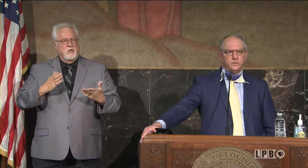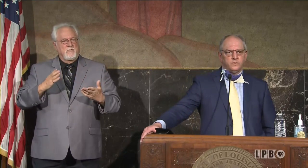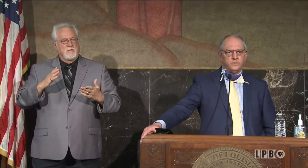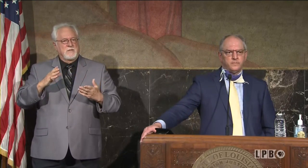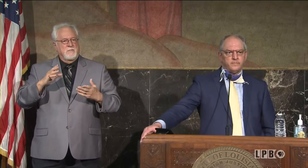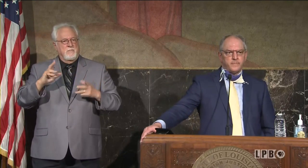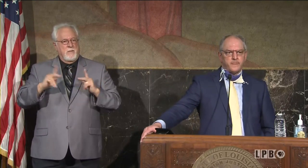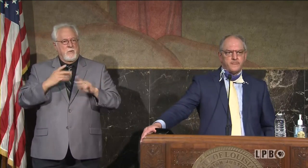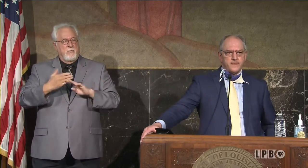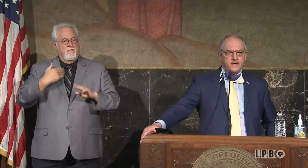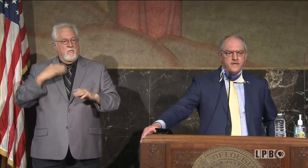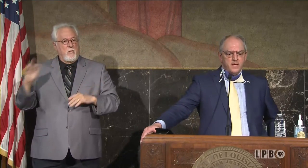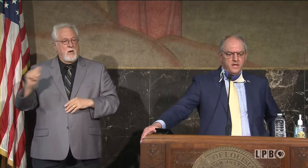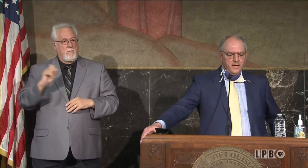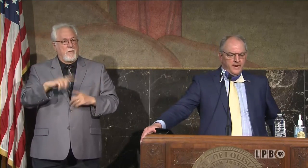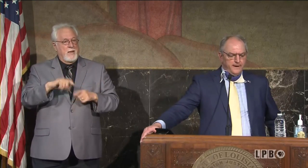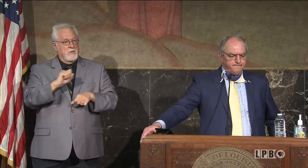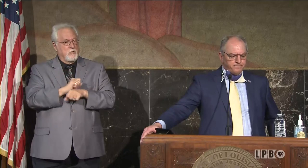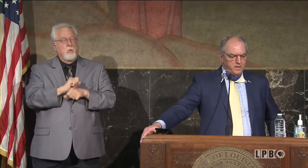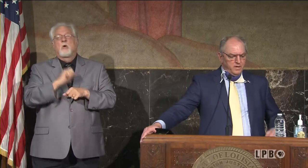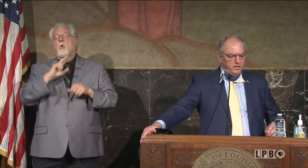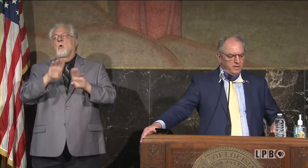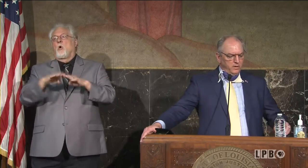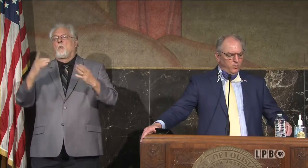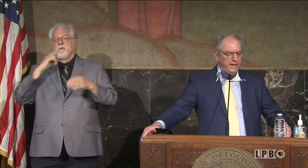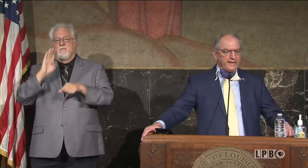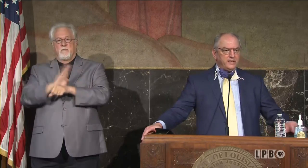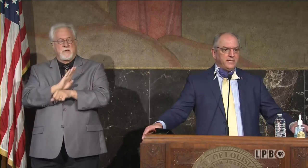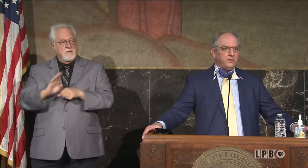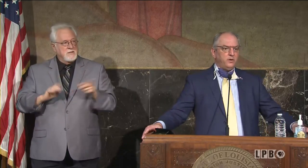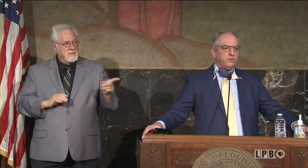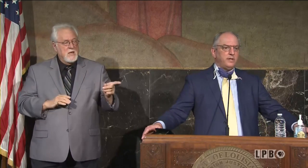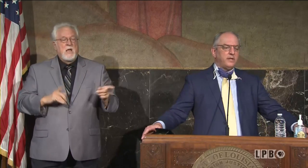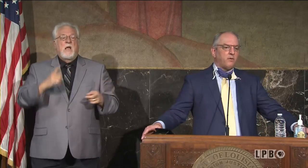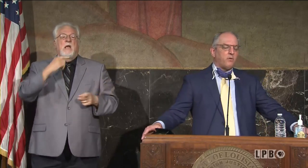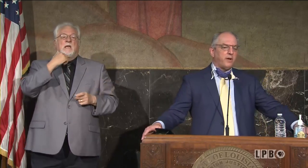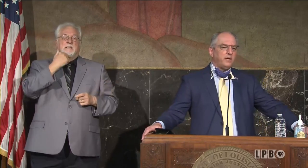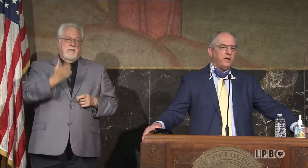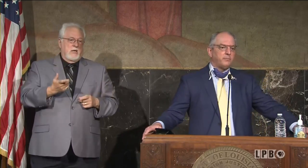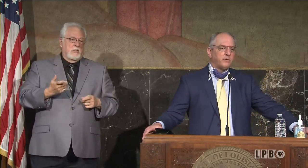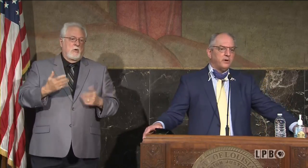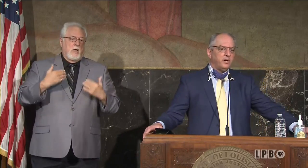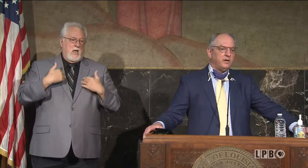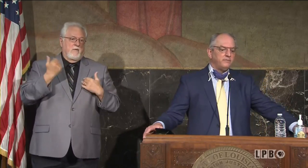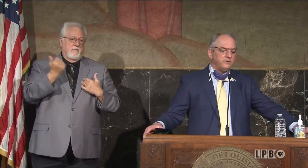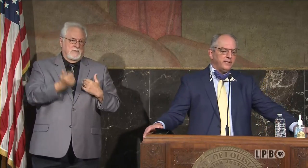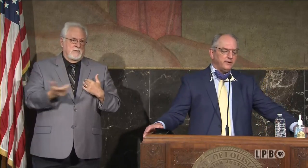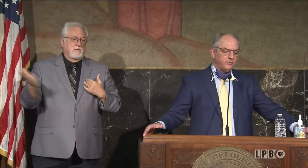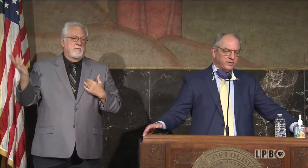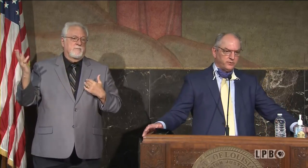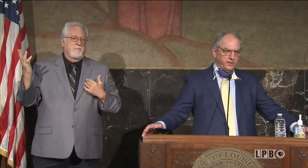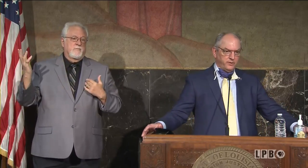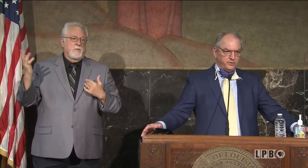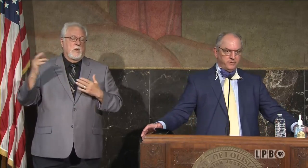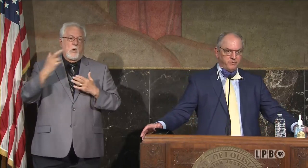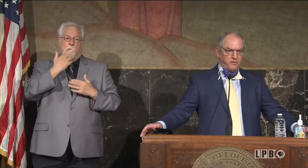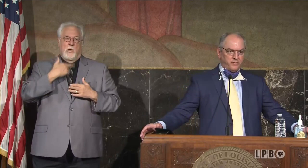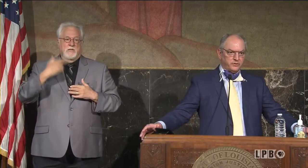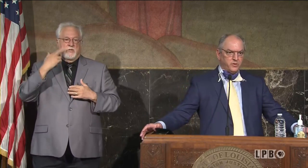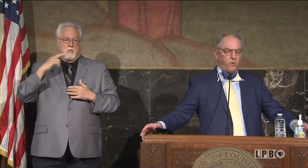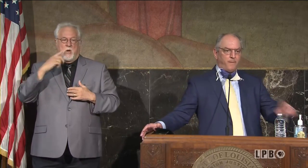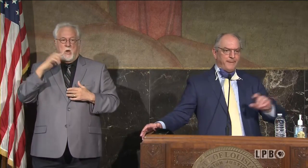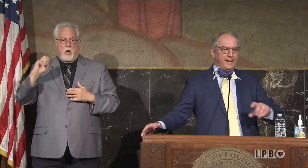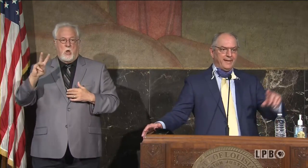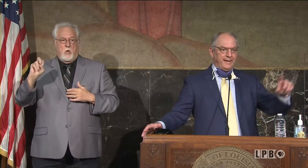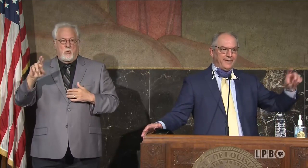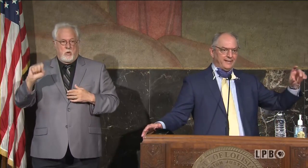workers before they return and open their doors? Well, I can tell you that there are a number of restaurant owners and bar